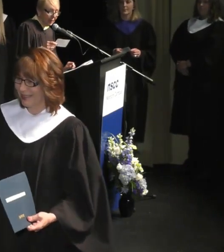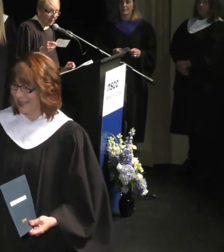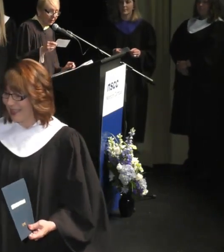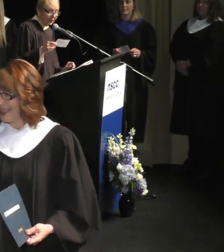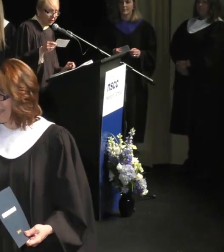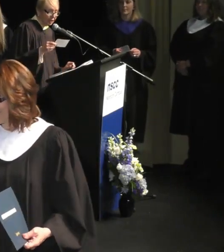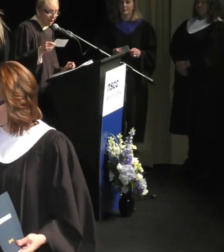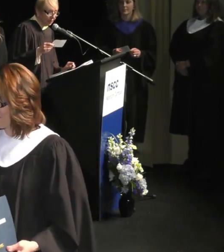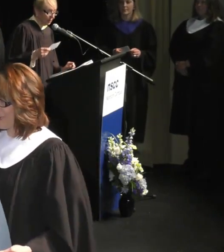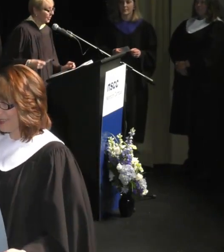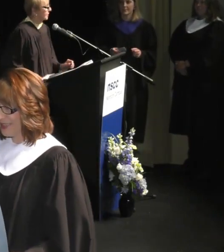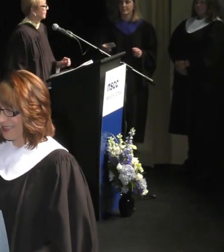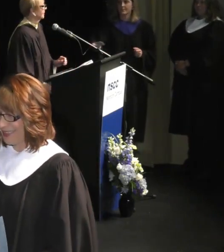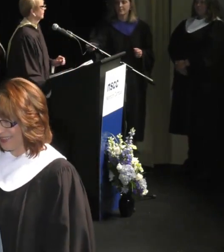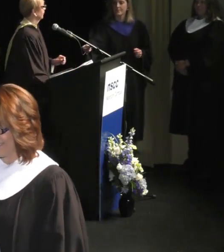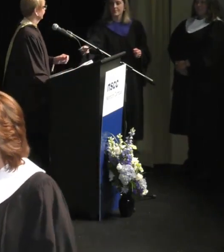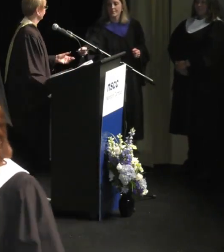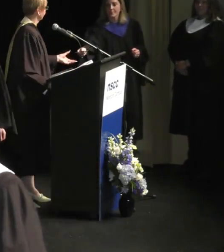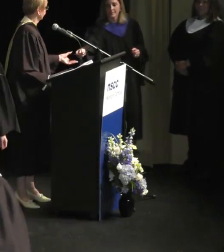Stephanie Popovich, honors.